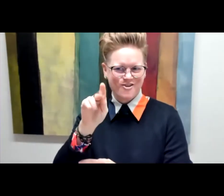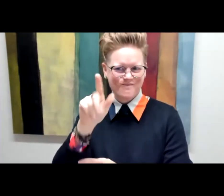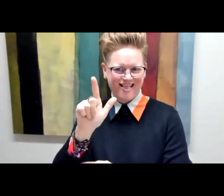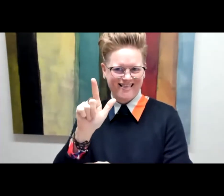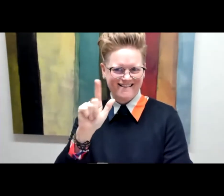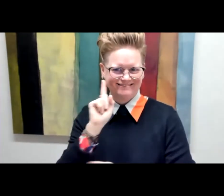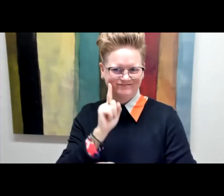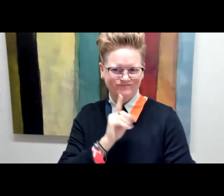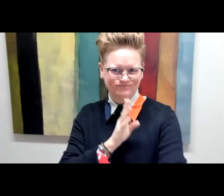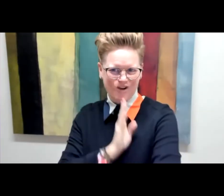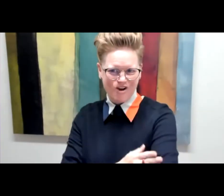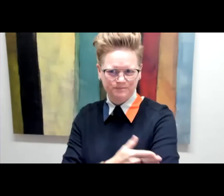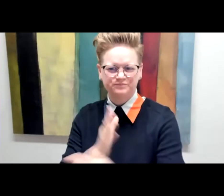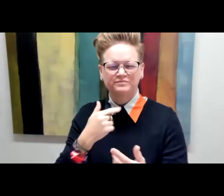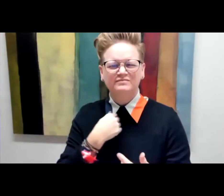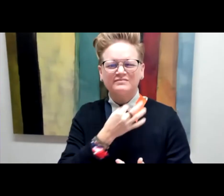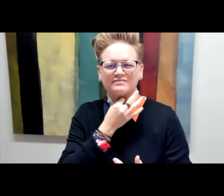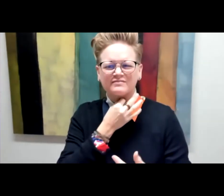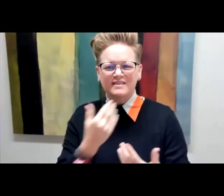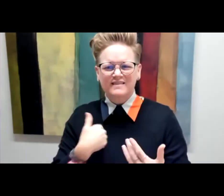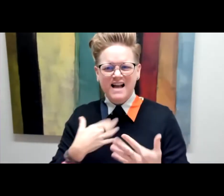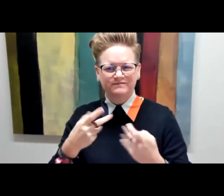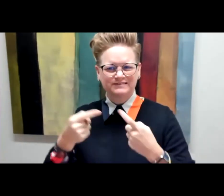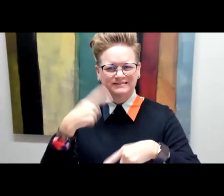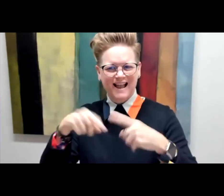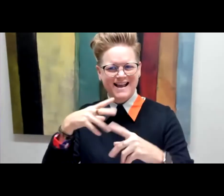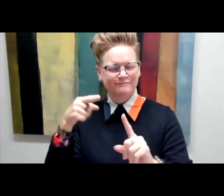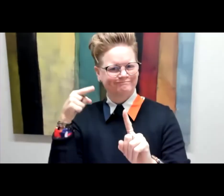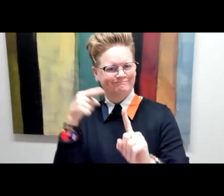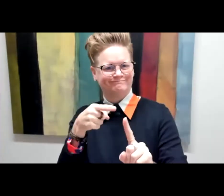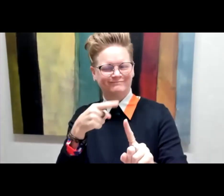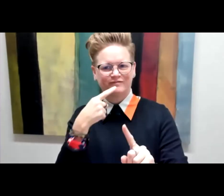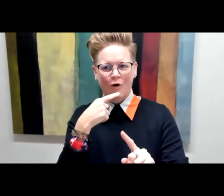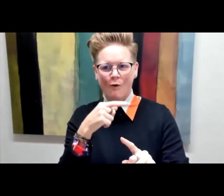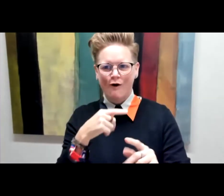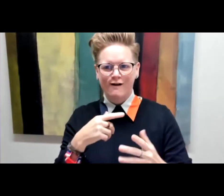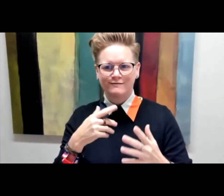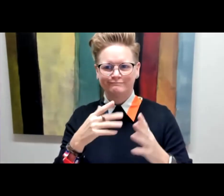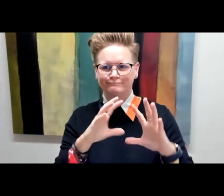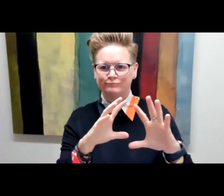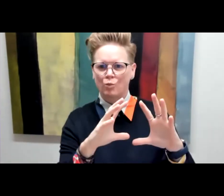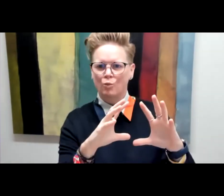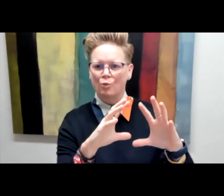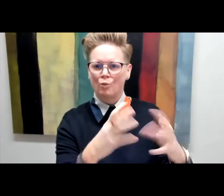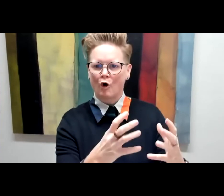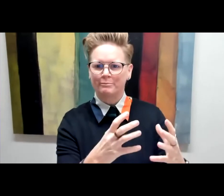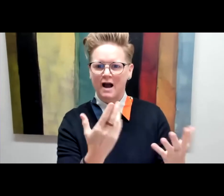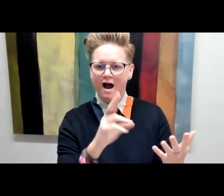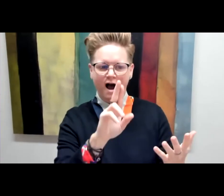a baby with unilateral deafness, and I'm curious if there are any